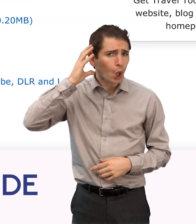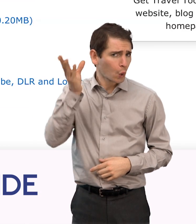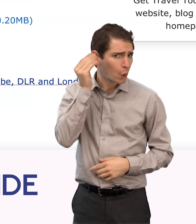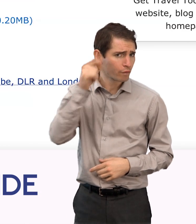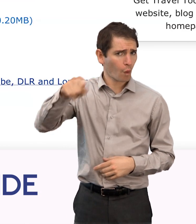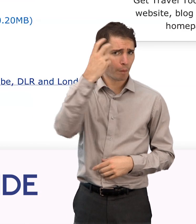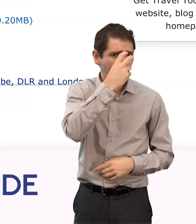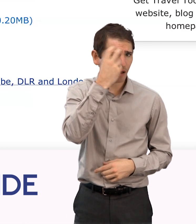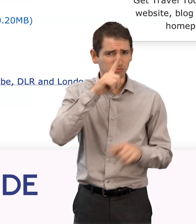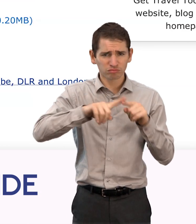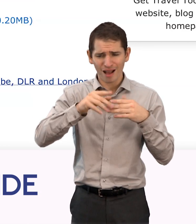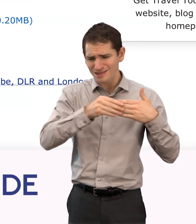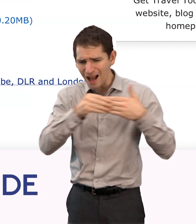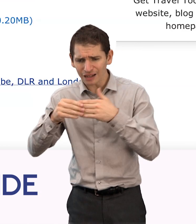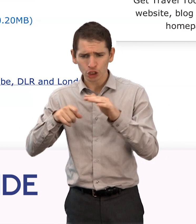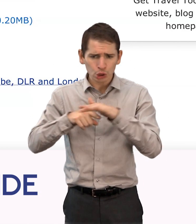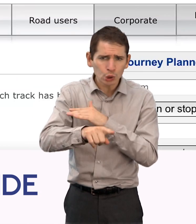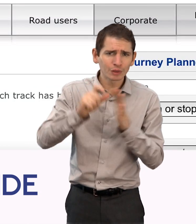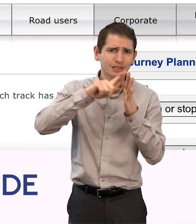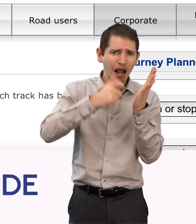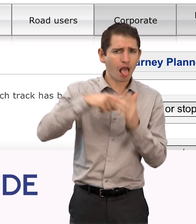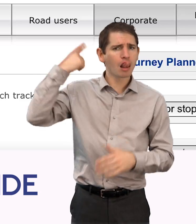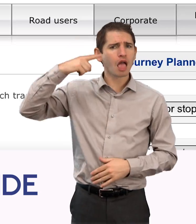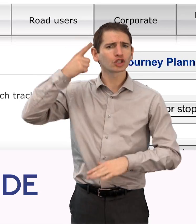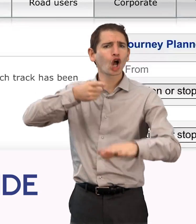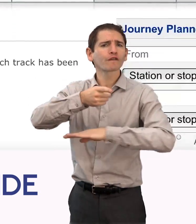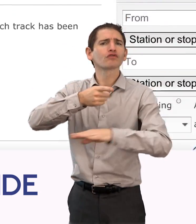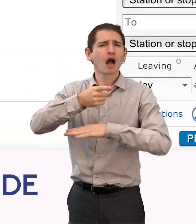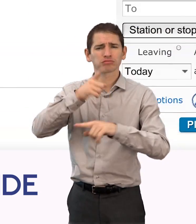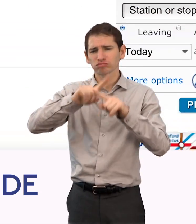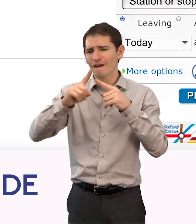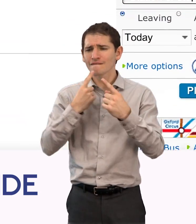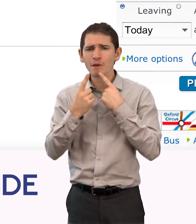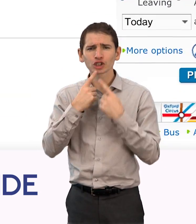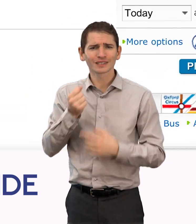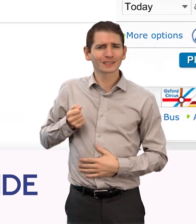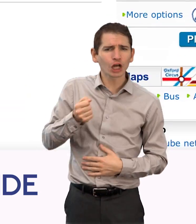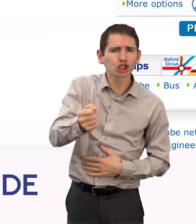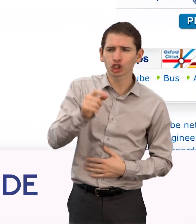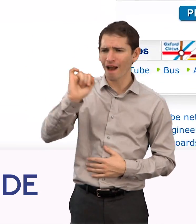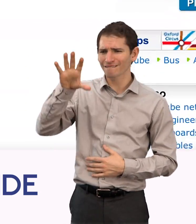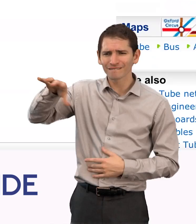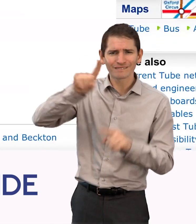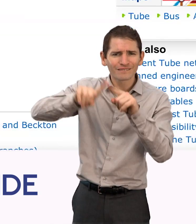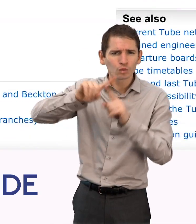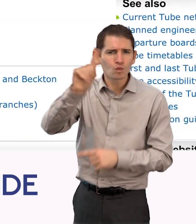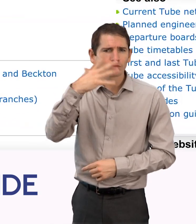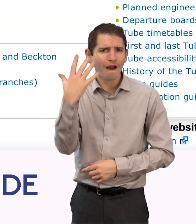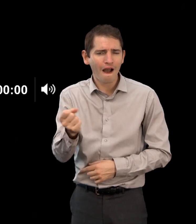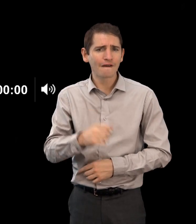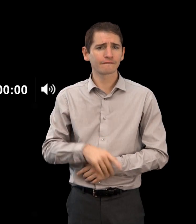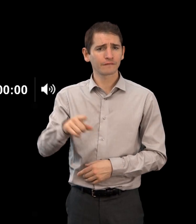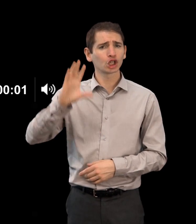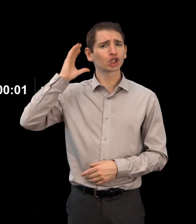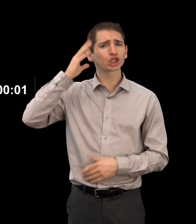there is also an audio guide to the Tube, DLR and London Overground networks with information on station facilities. This